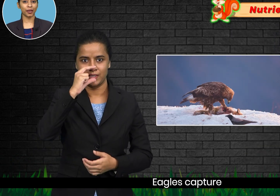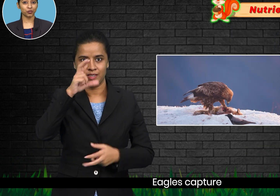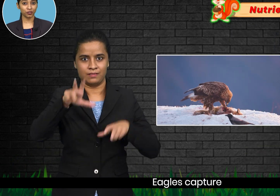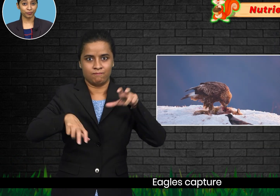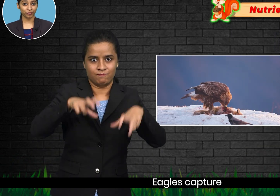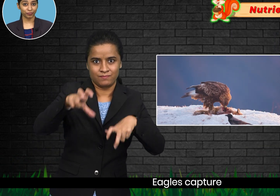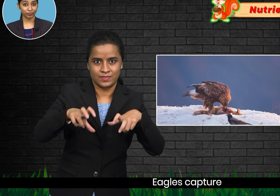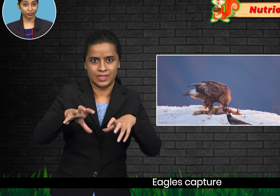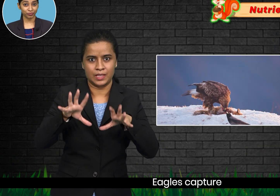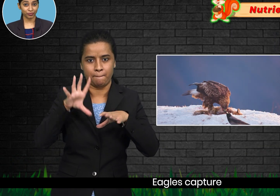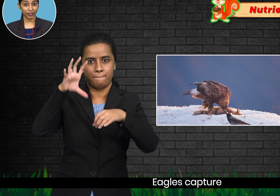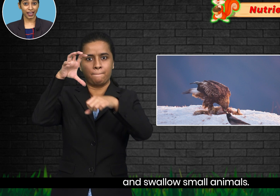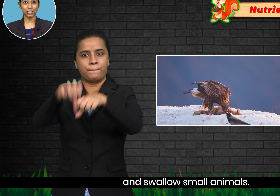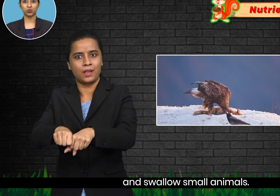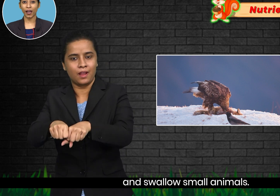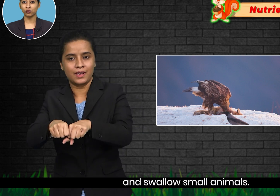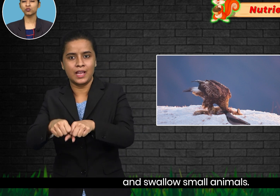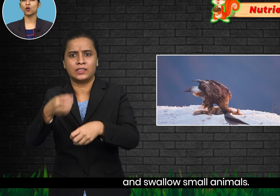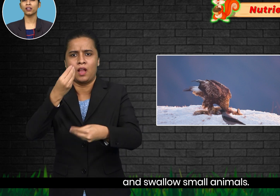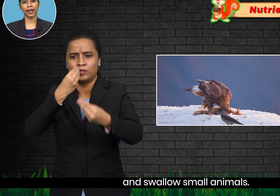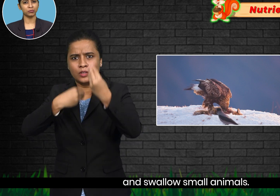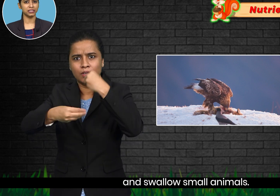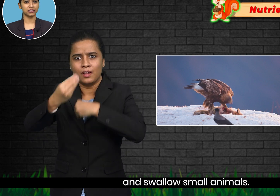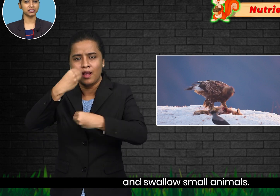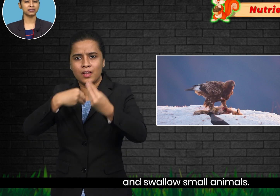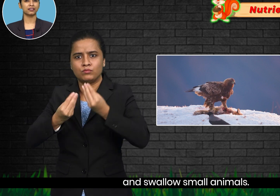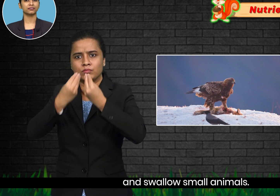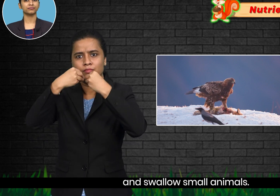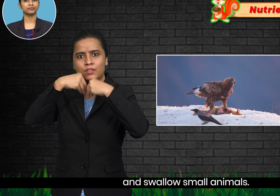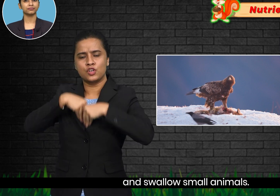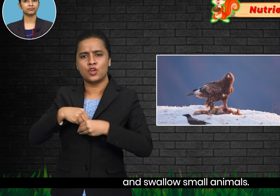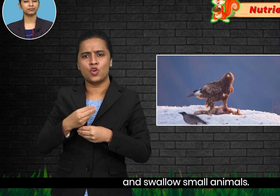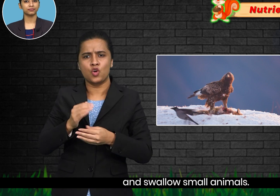Eagles capture and swallow small animals.